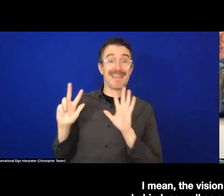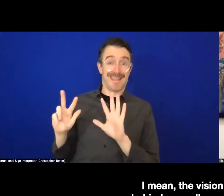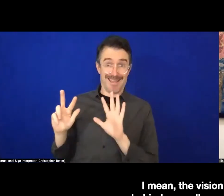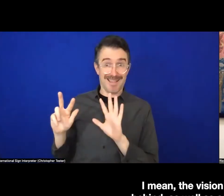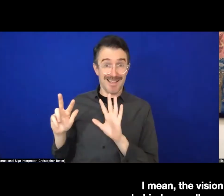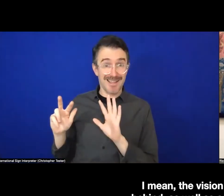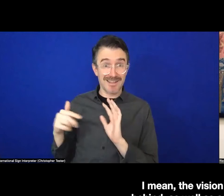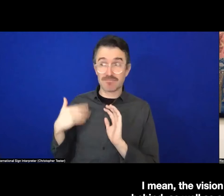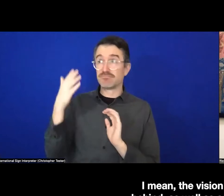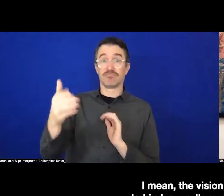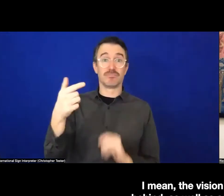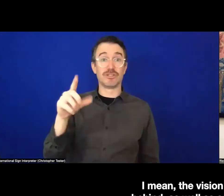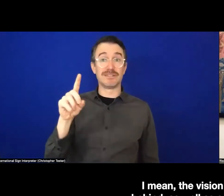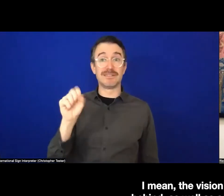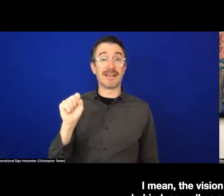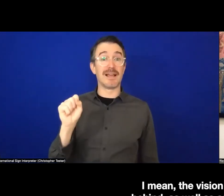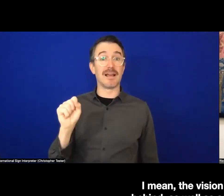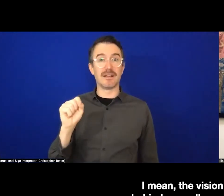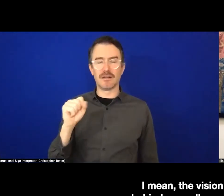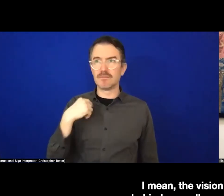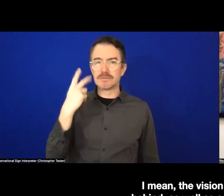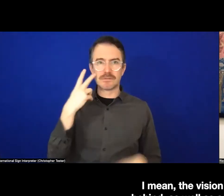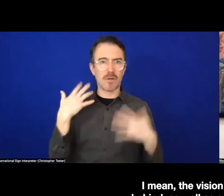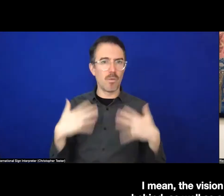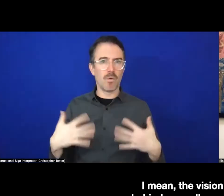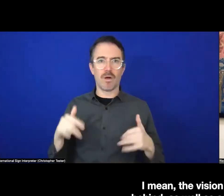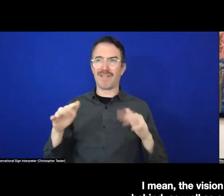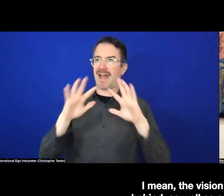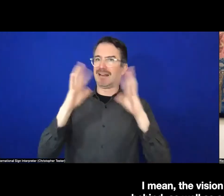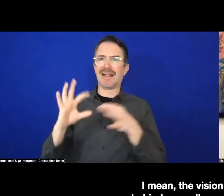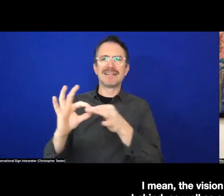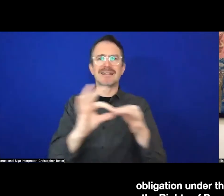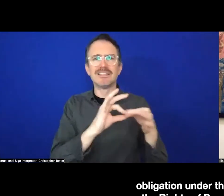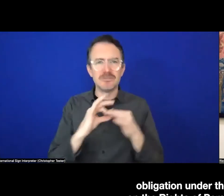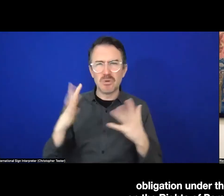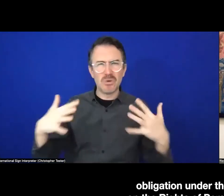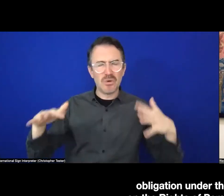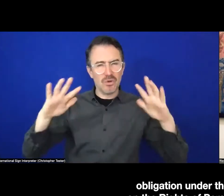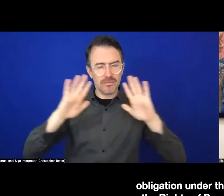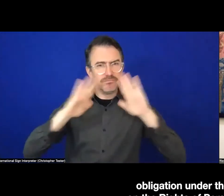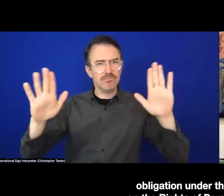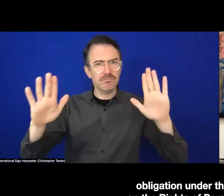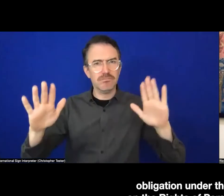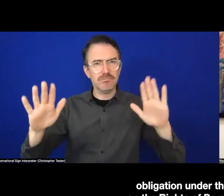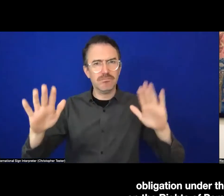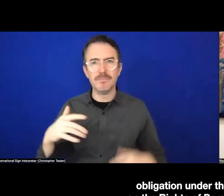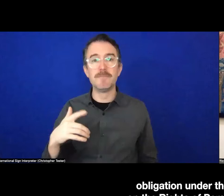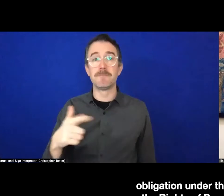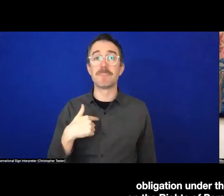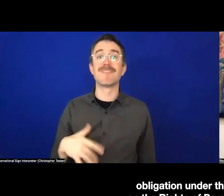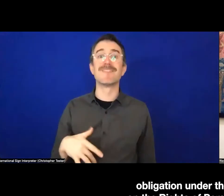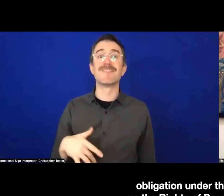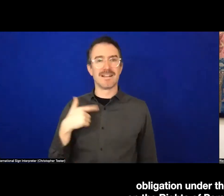vision, I mean the vision of leave no one behind, as well as existing obligation under the